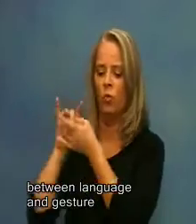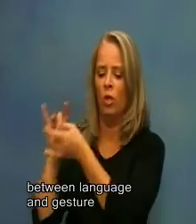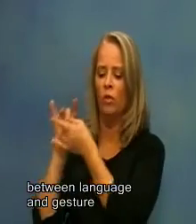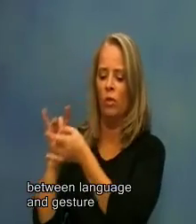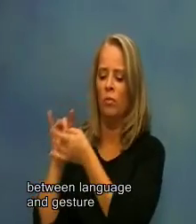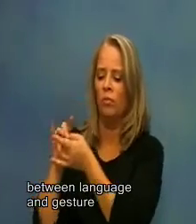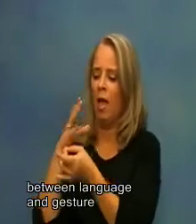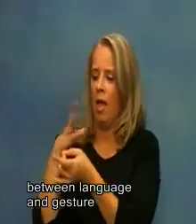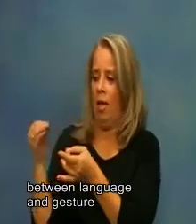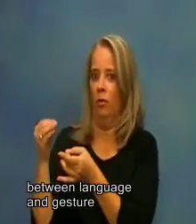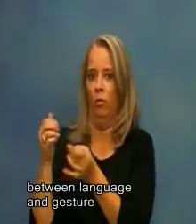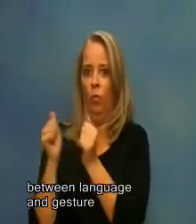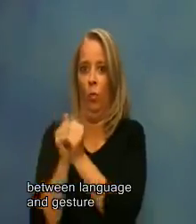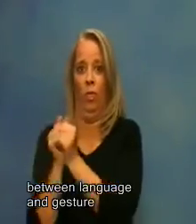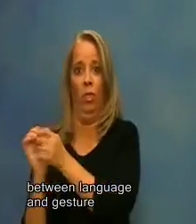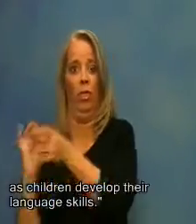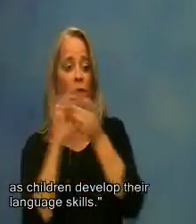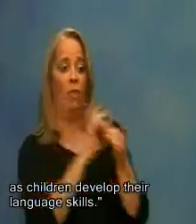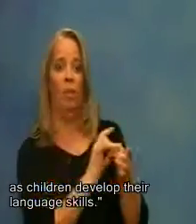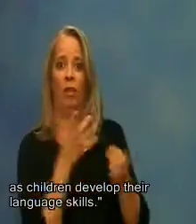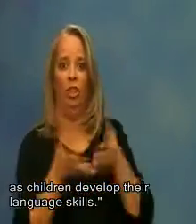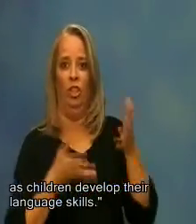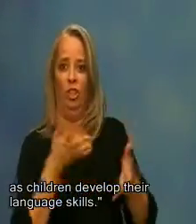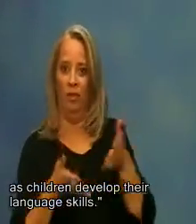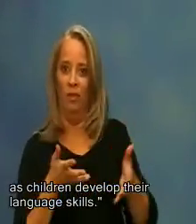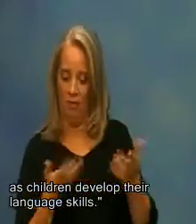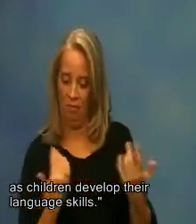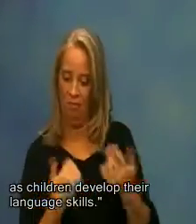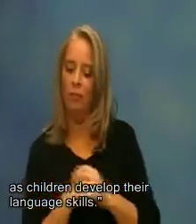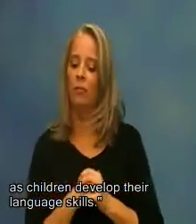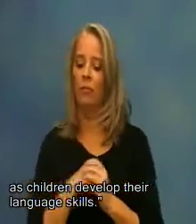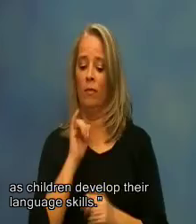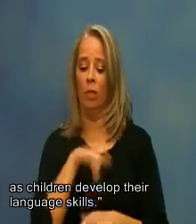language and gesture as children develop their language skills.